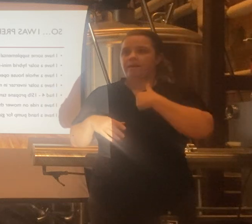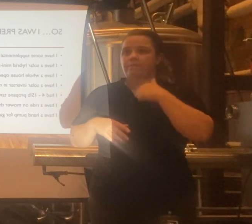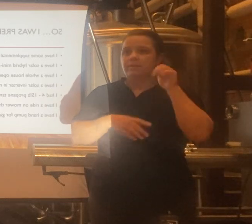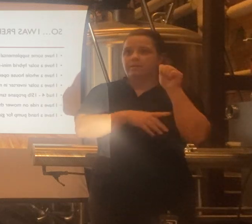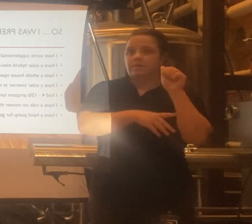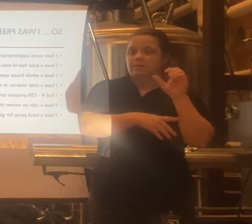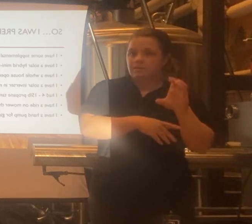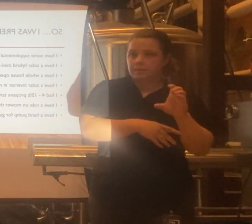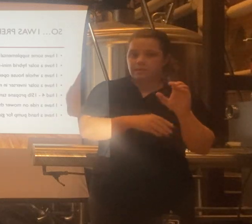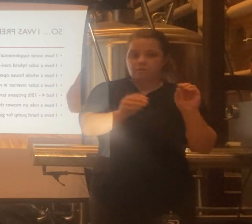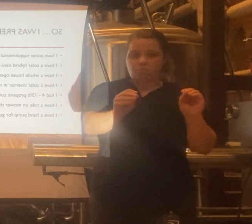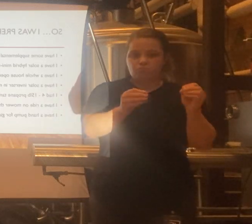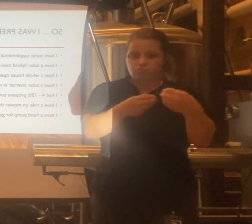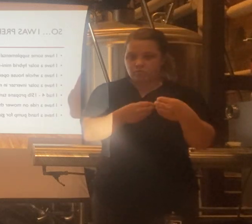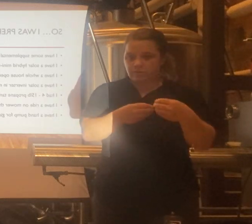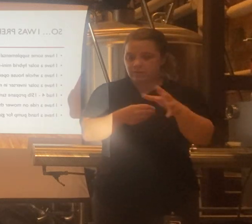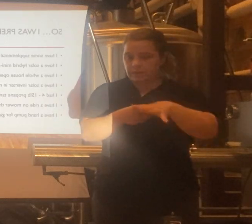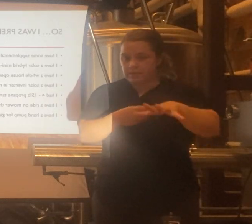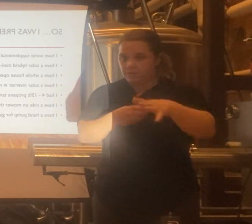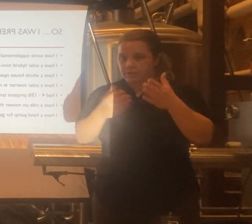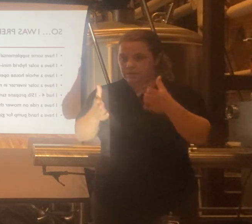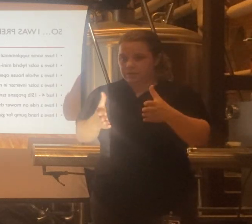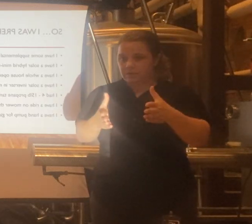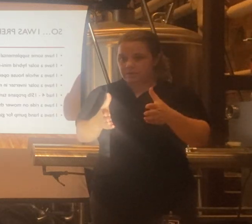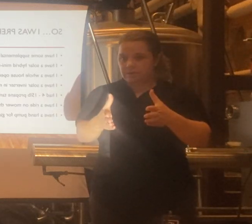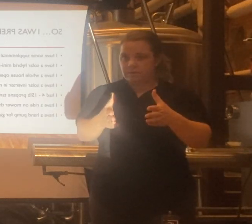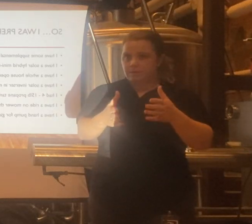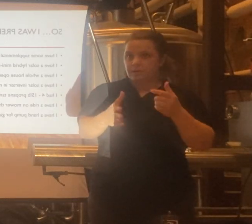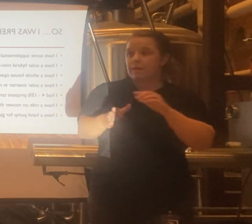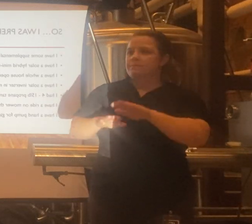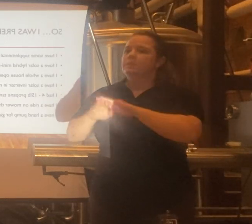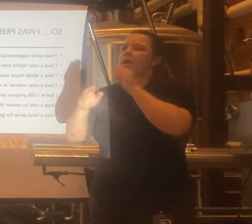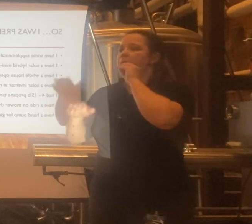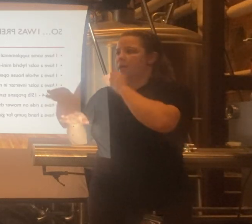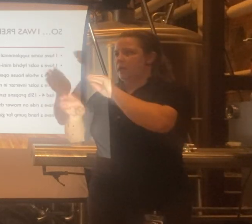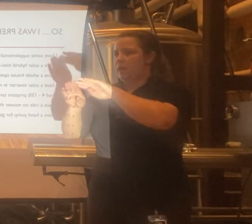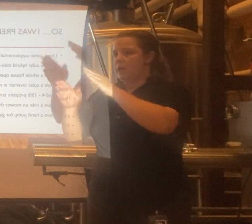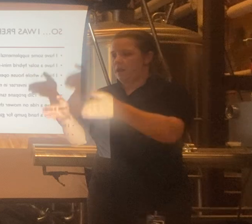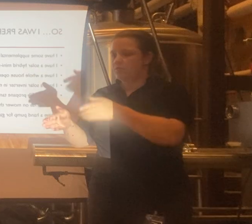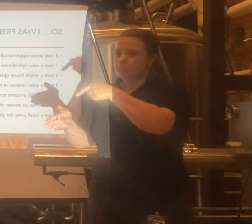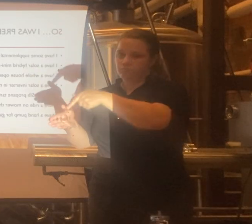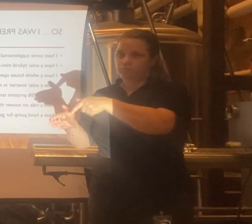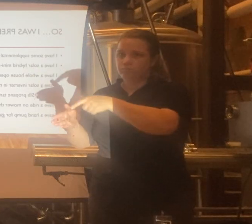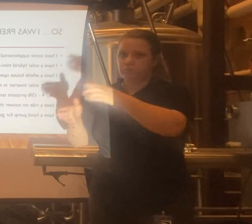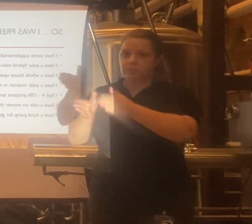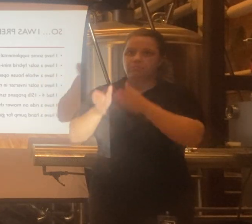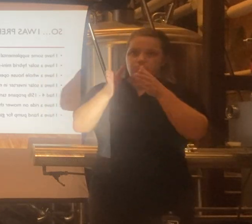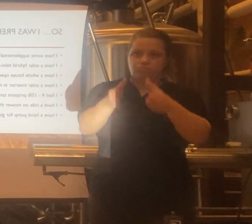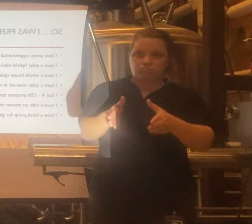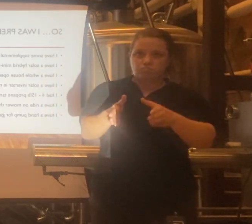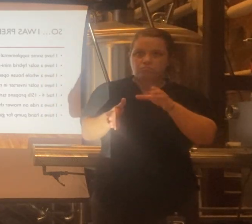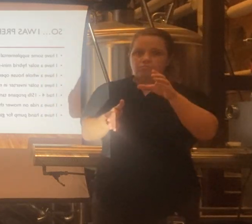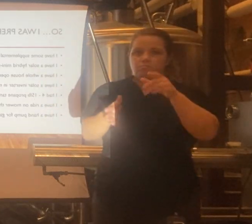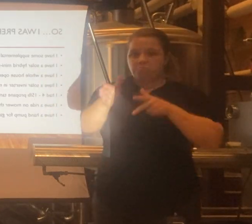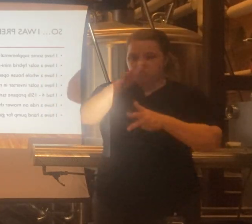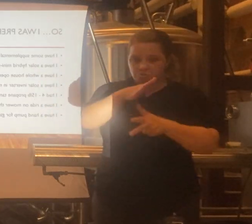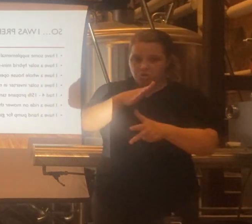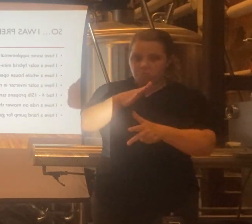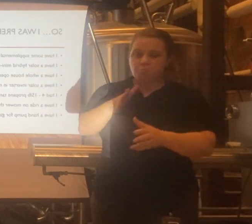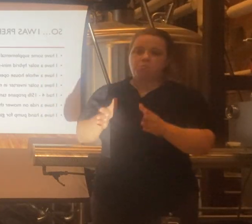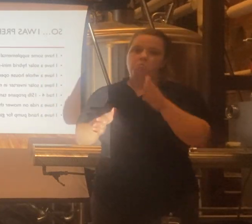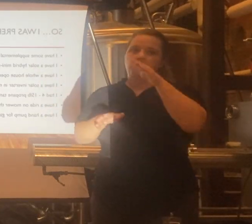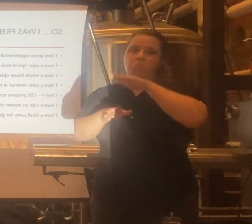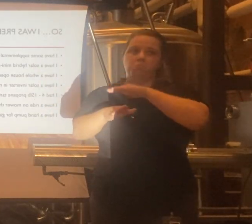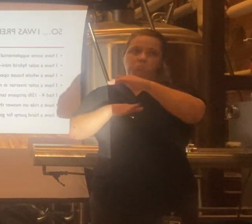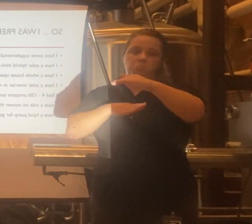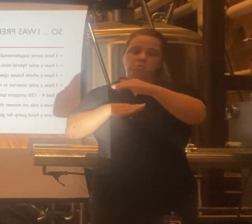our office area. Our office area is off our house. There's a carport in between, same roof, but it's house, carport,